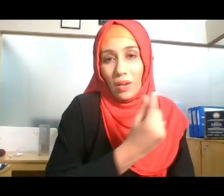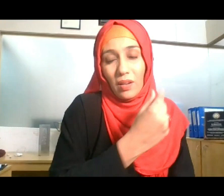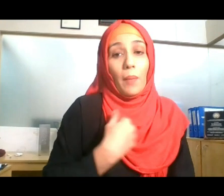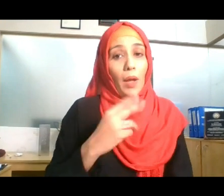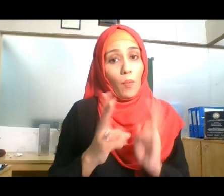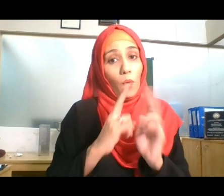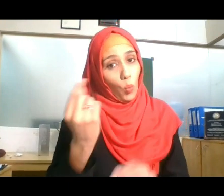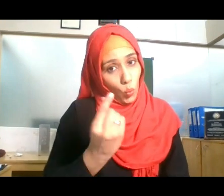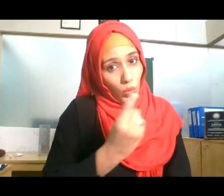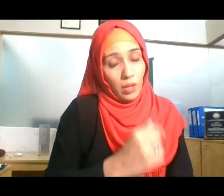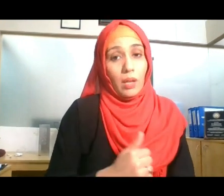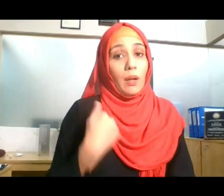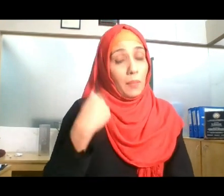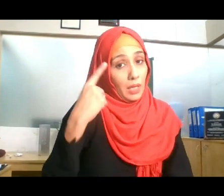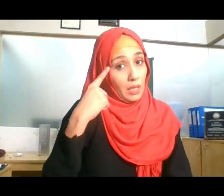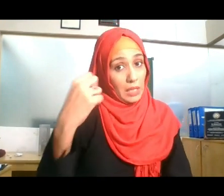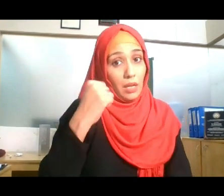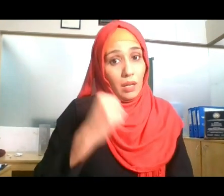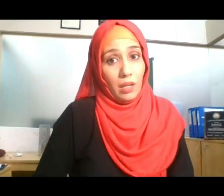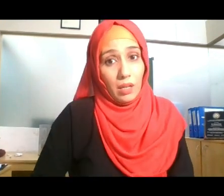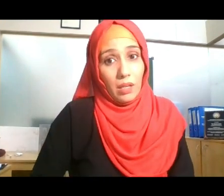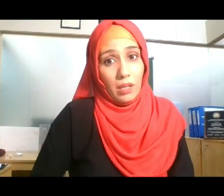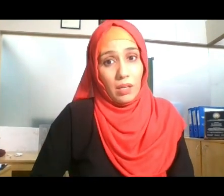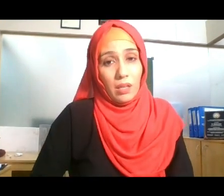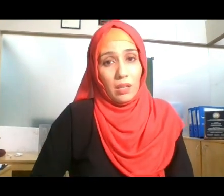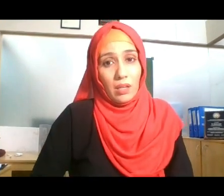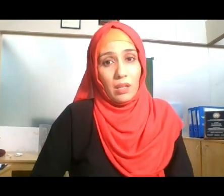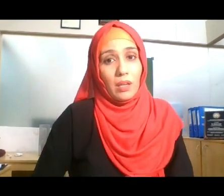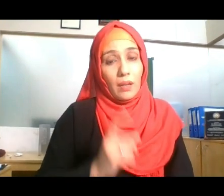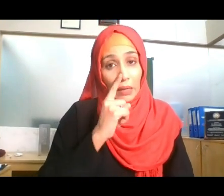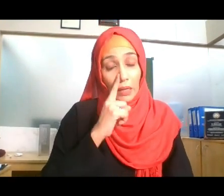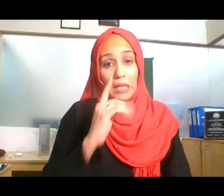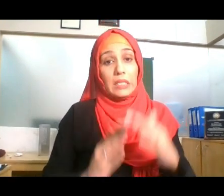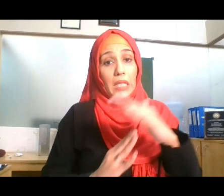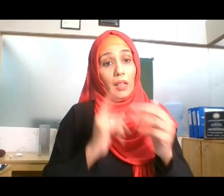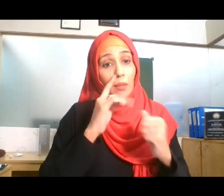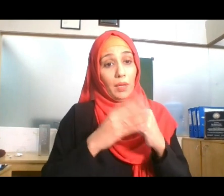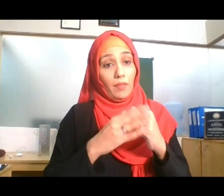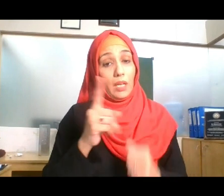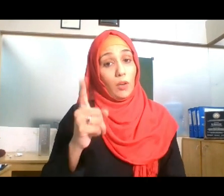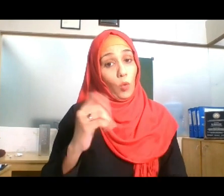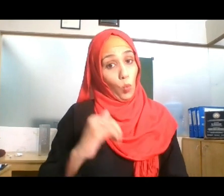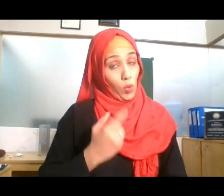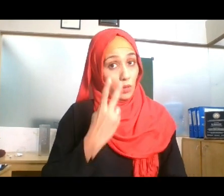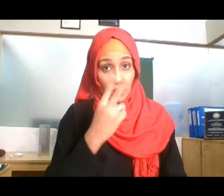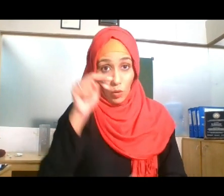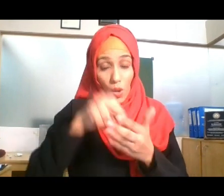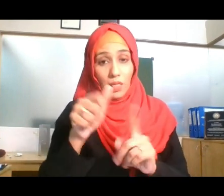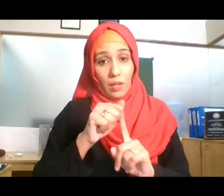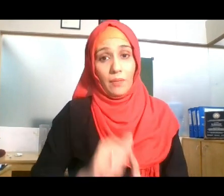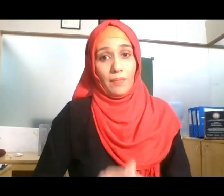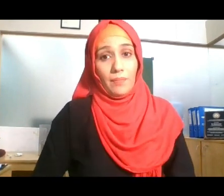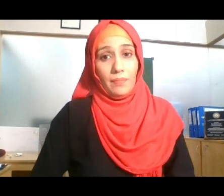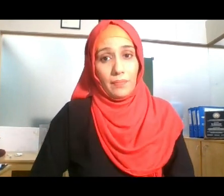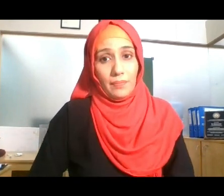and I trust that the First Lady would take personal interest. It is unfortunate that I, as a